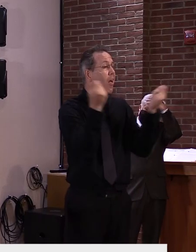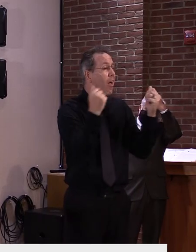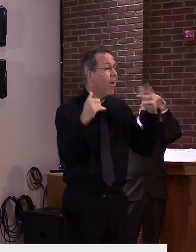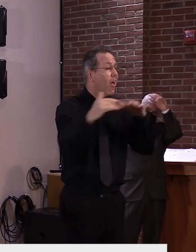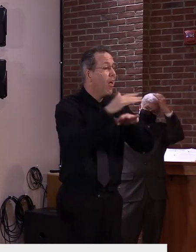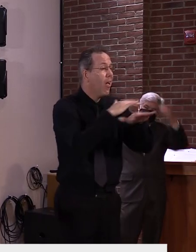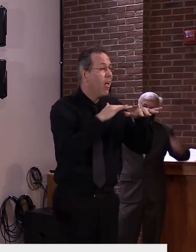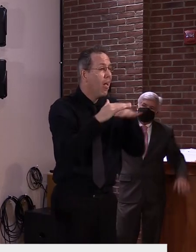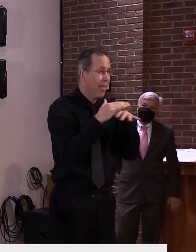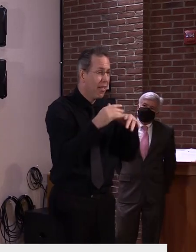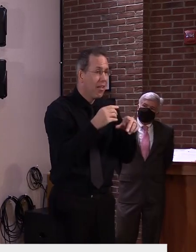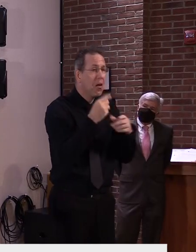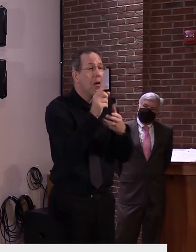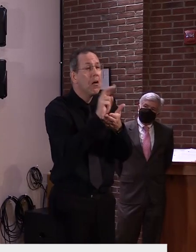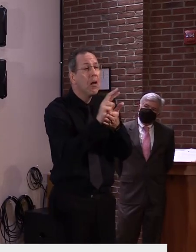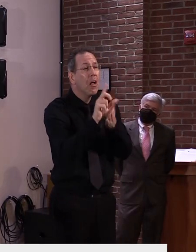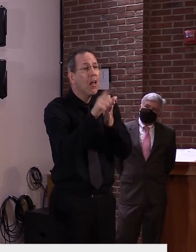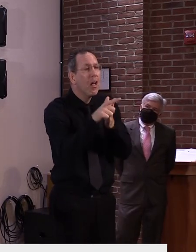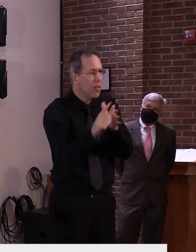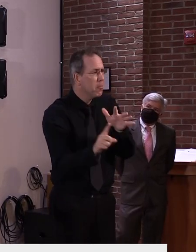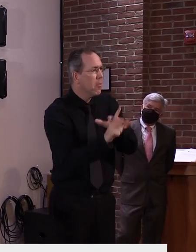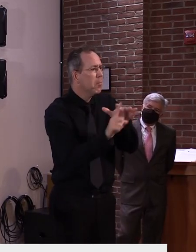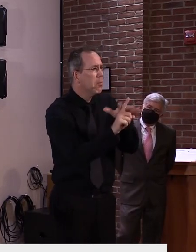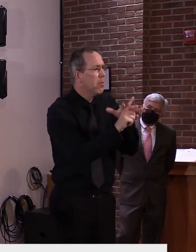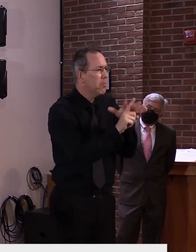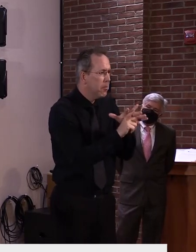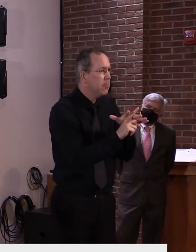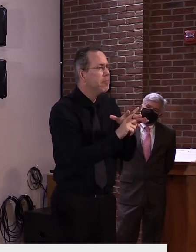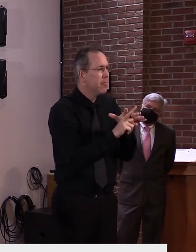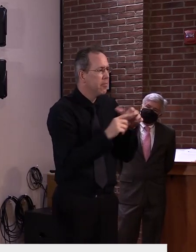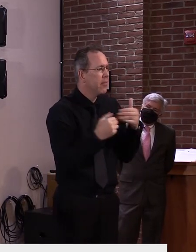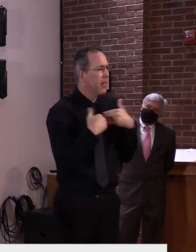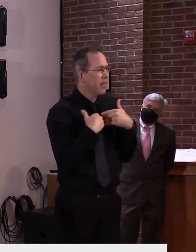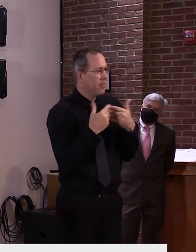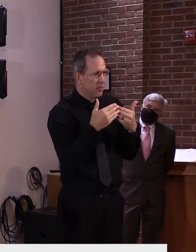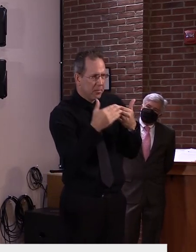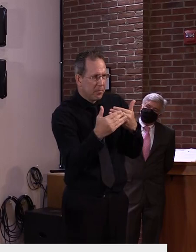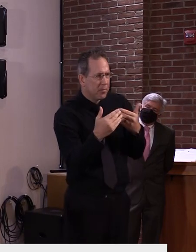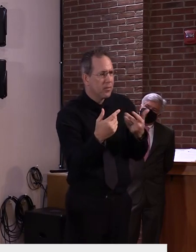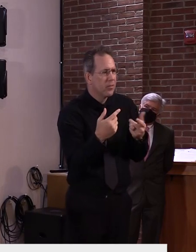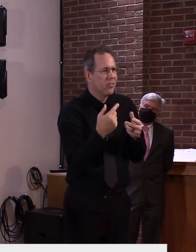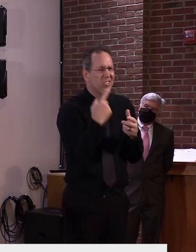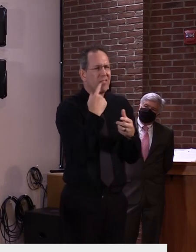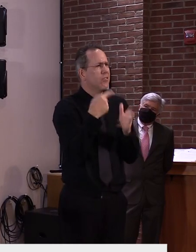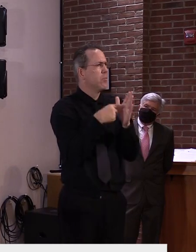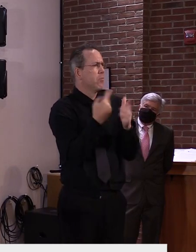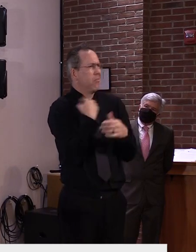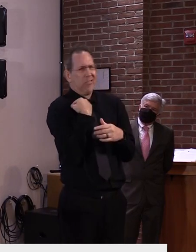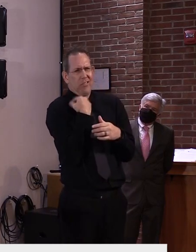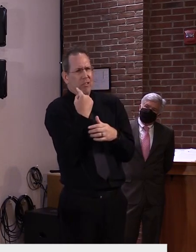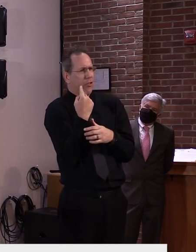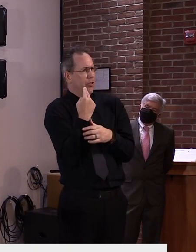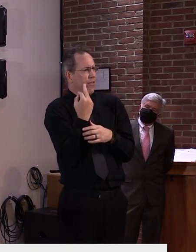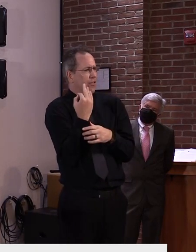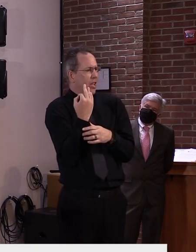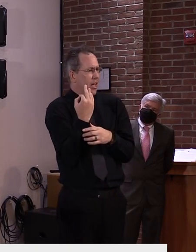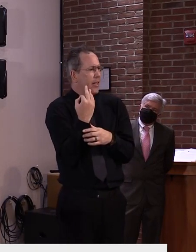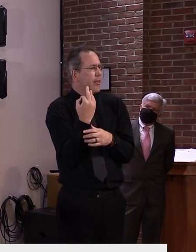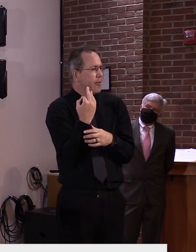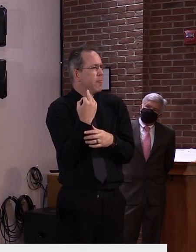after July 4th would be in the July 18th range, so end of last week, we would begin to